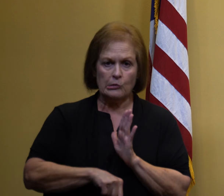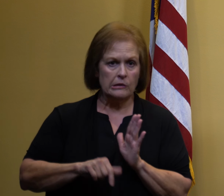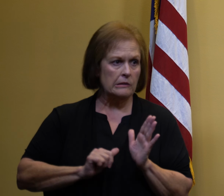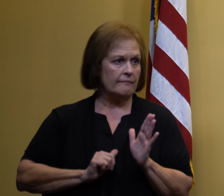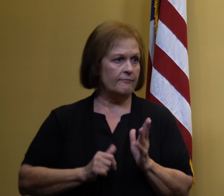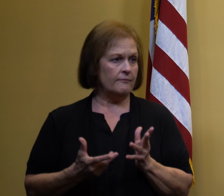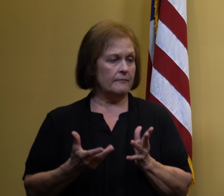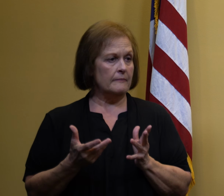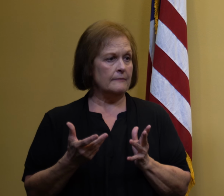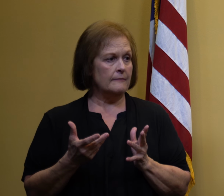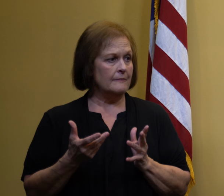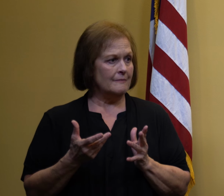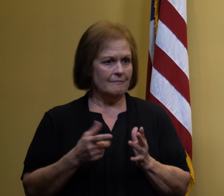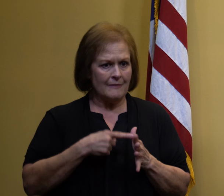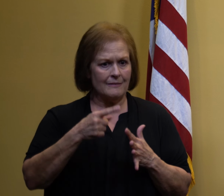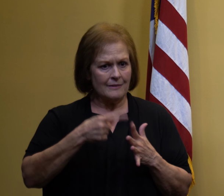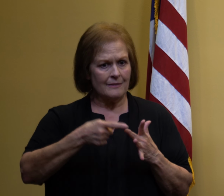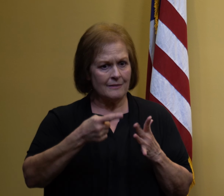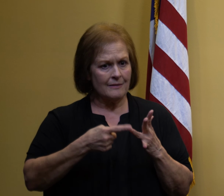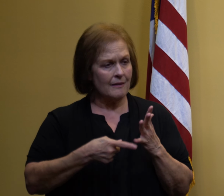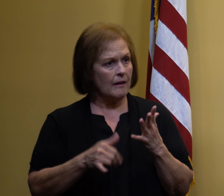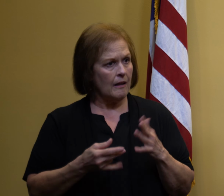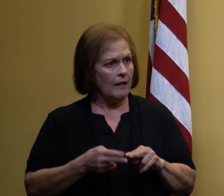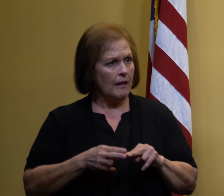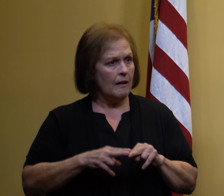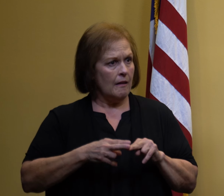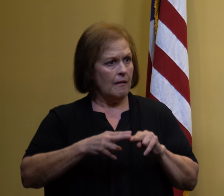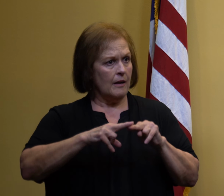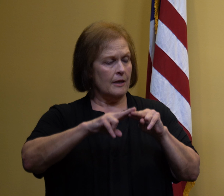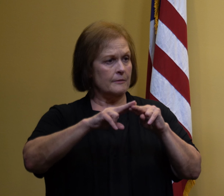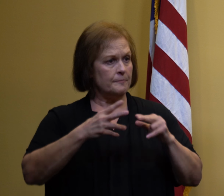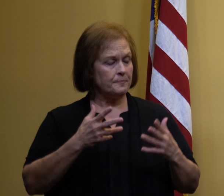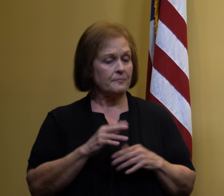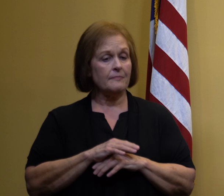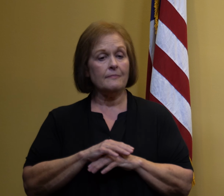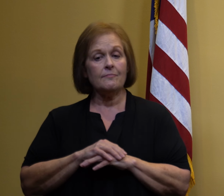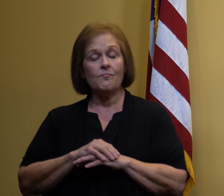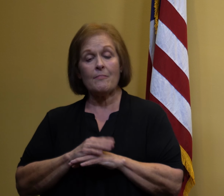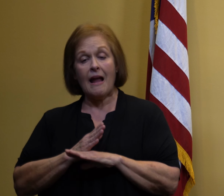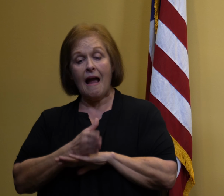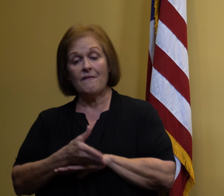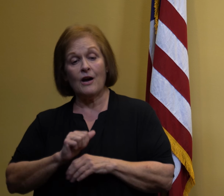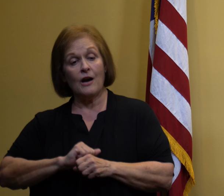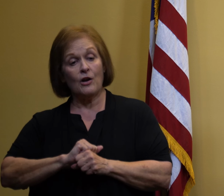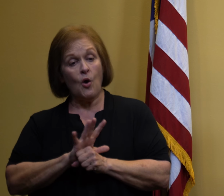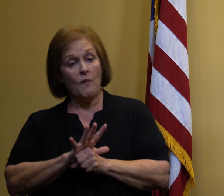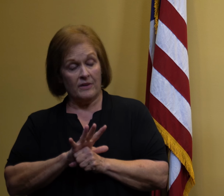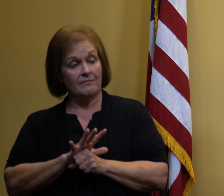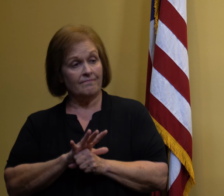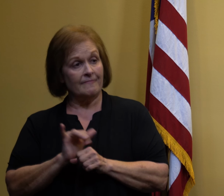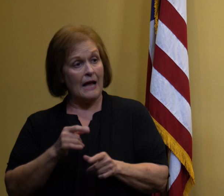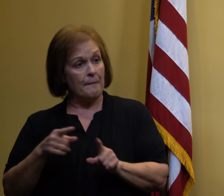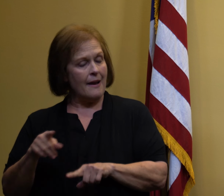suicides. All these things are up. And after COVID-19, and it's